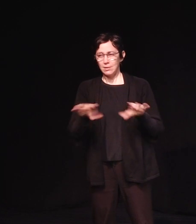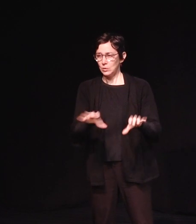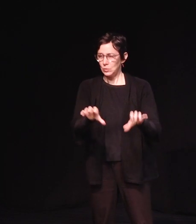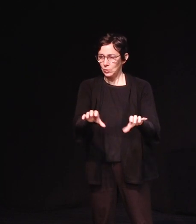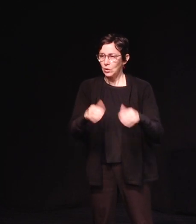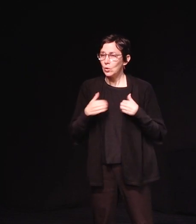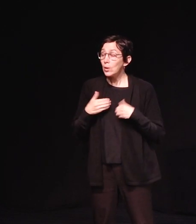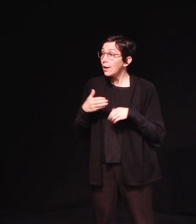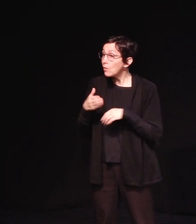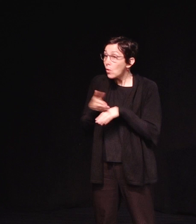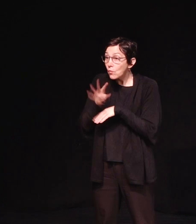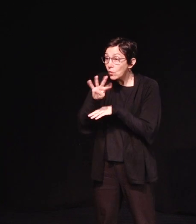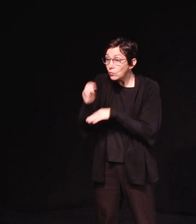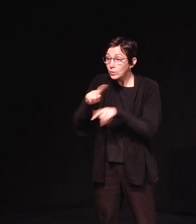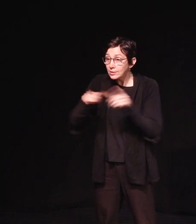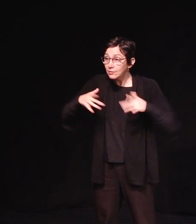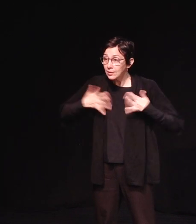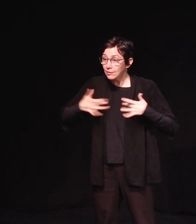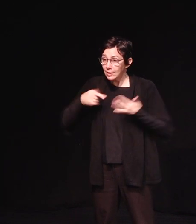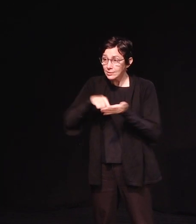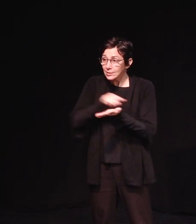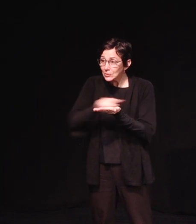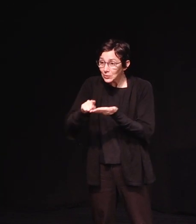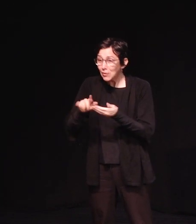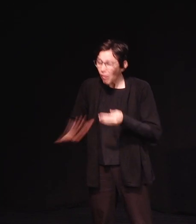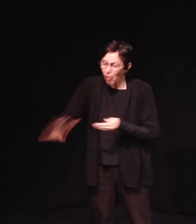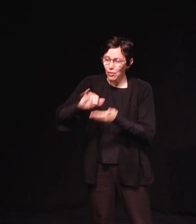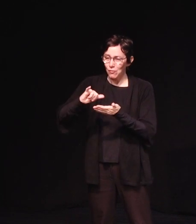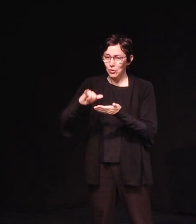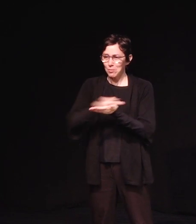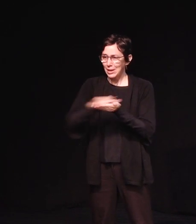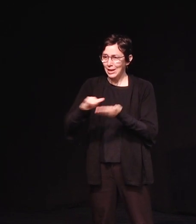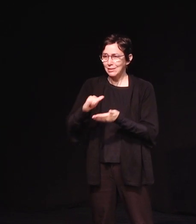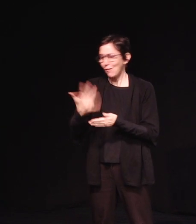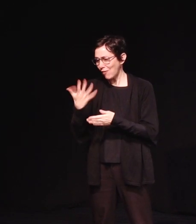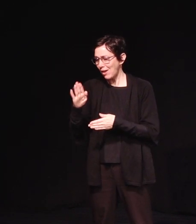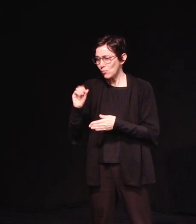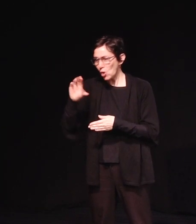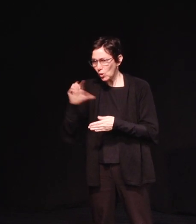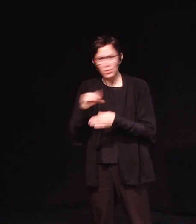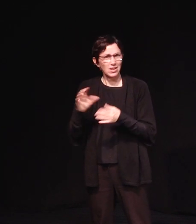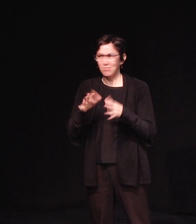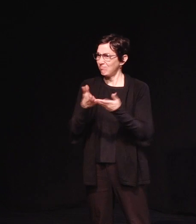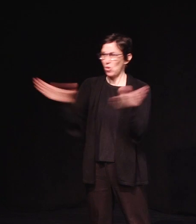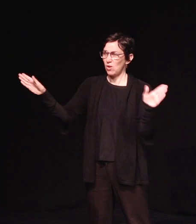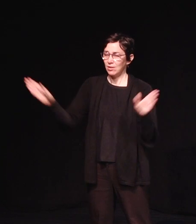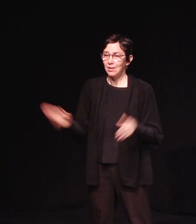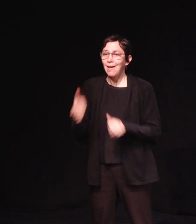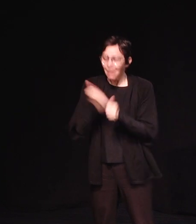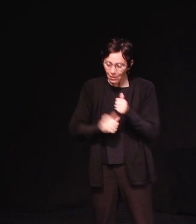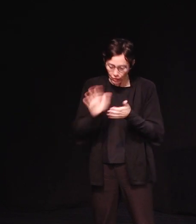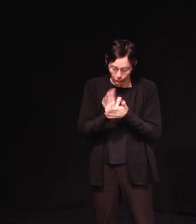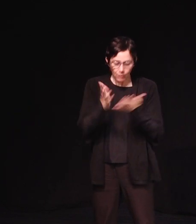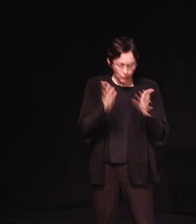over 40 events this week in 5 boroughs and beyond. Every film is followed by a conversation. Over 100